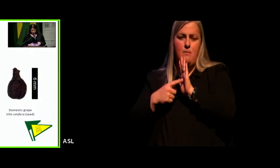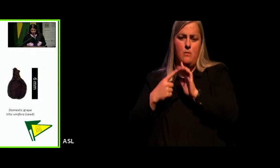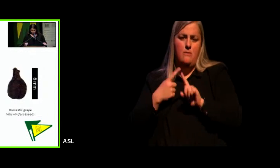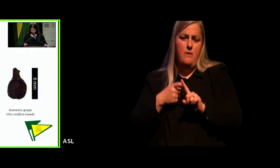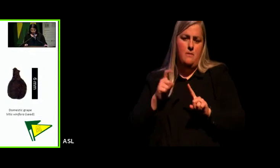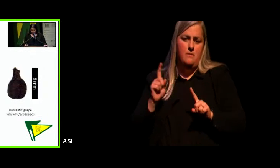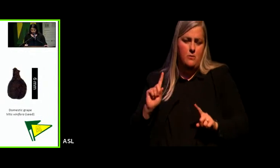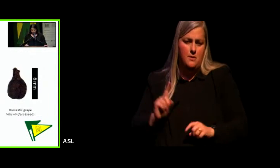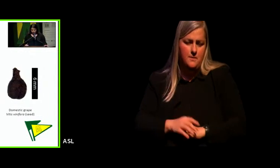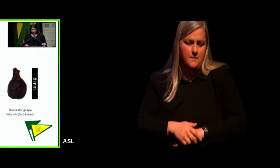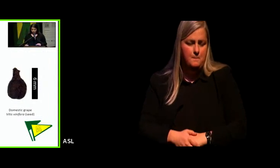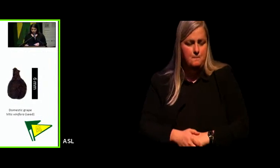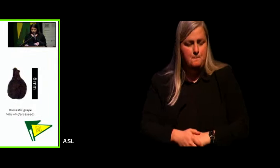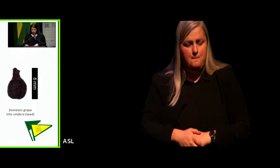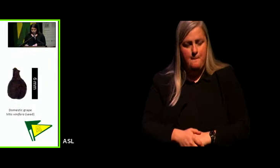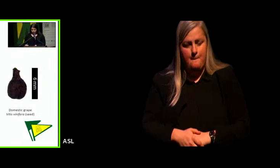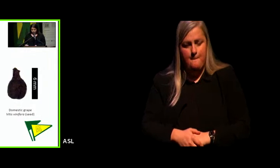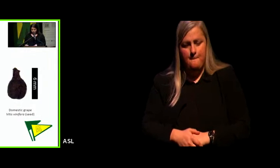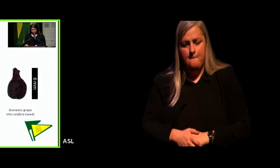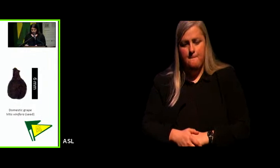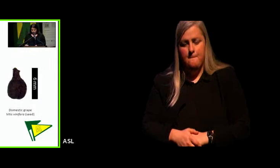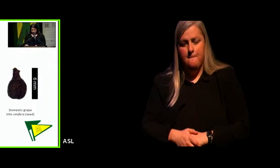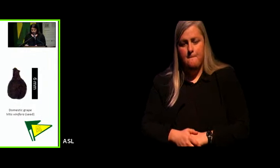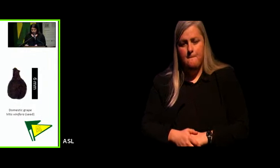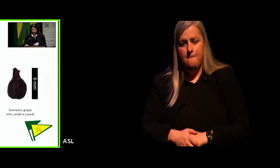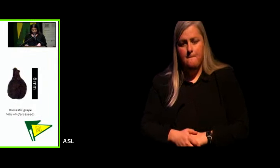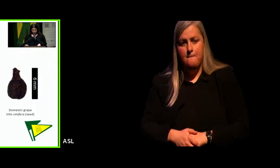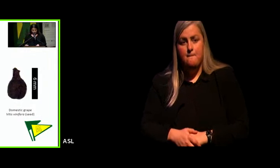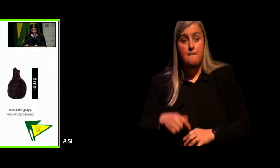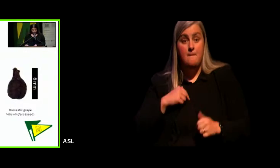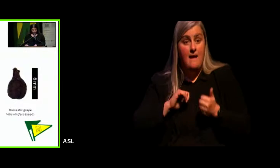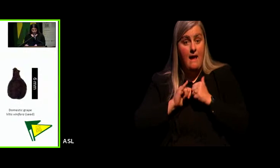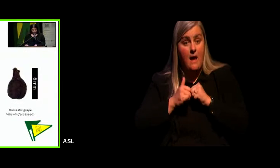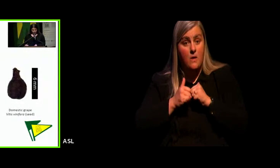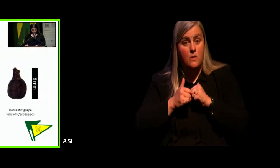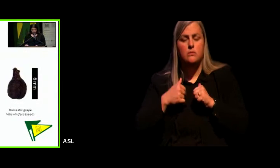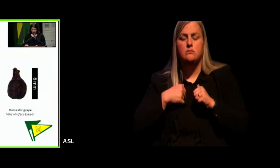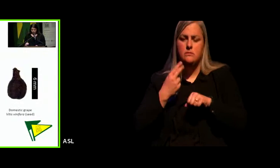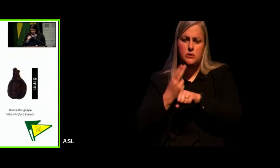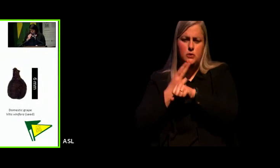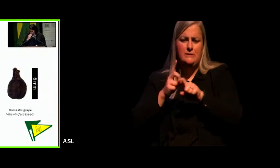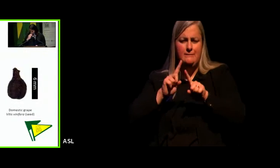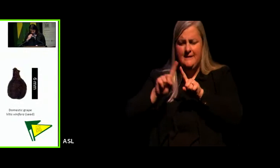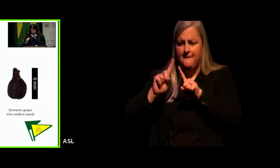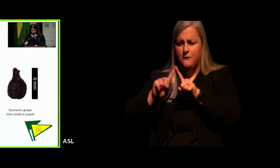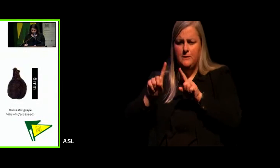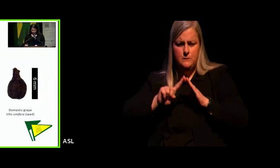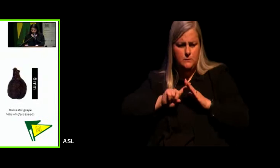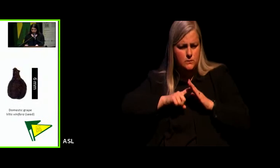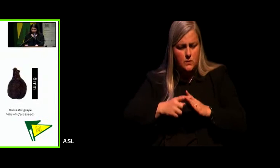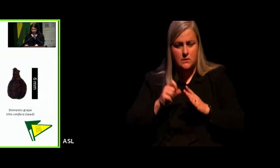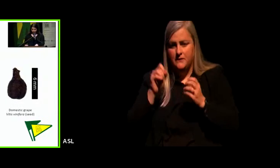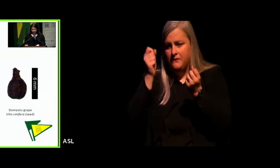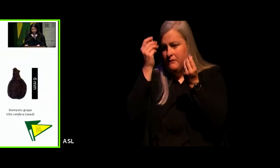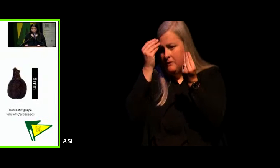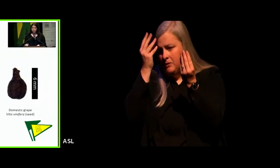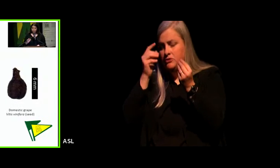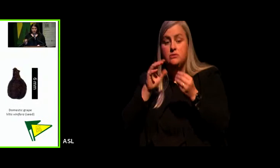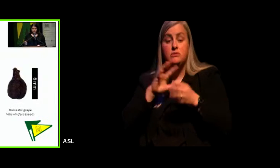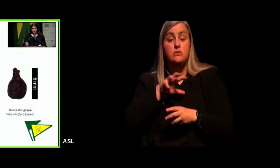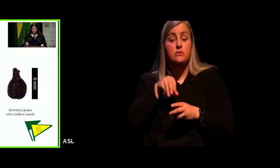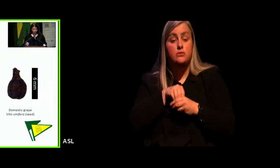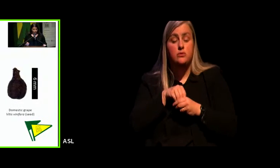from. So this will be done using various sources of information, pardon me, including information